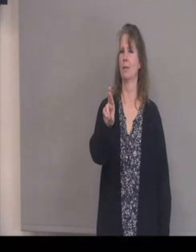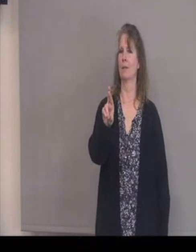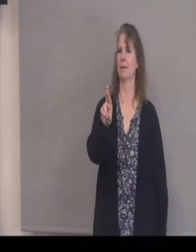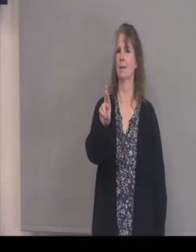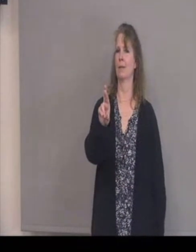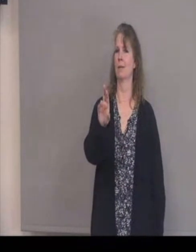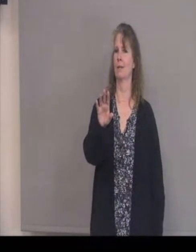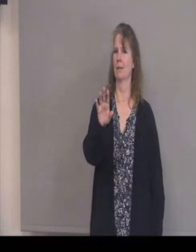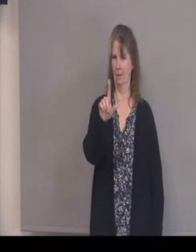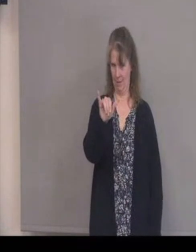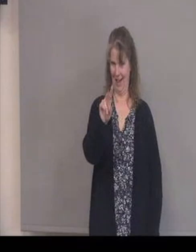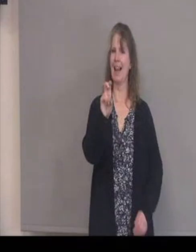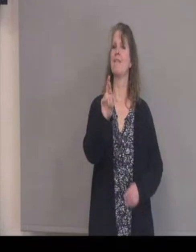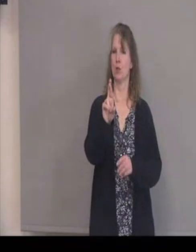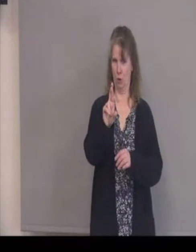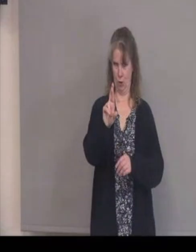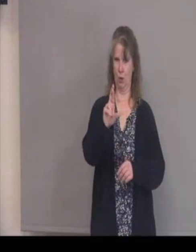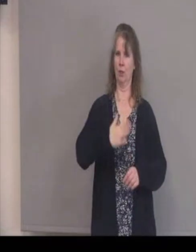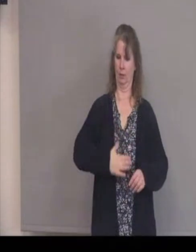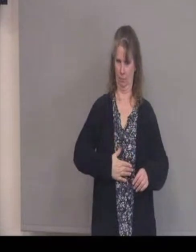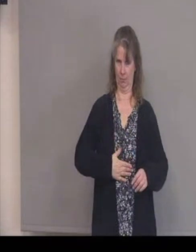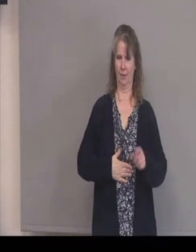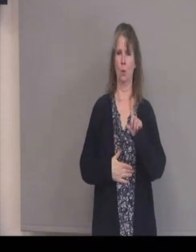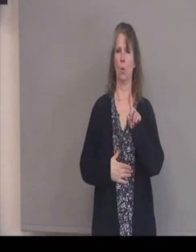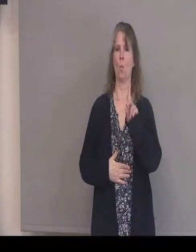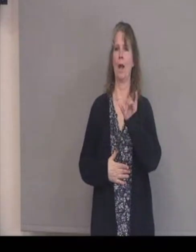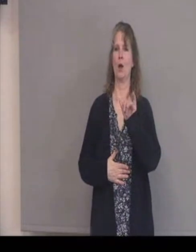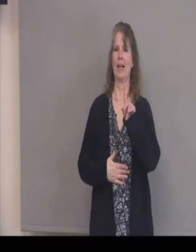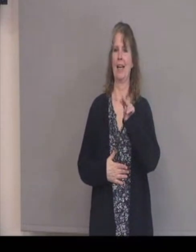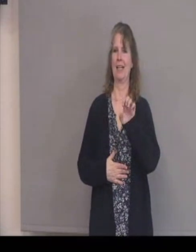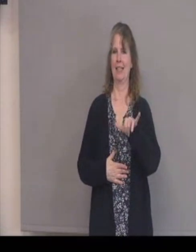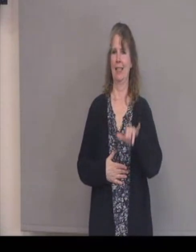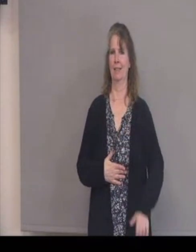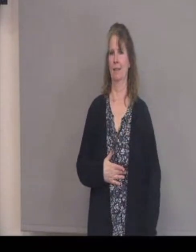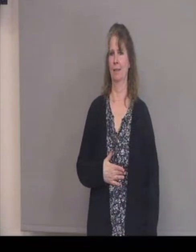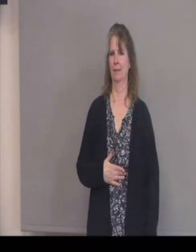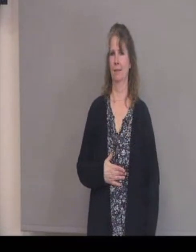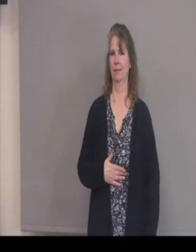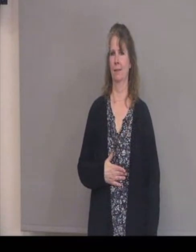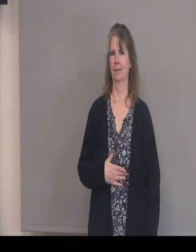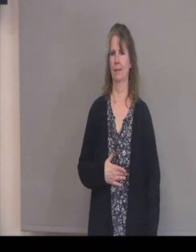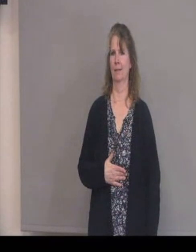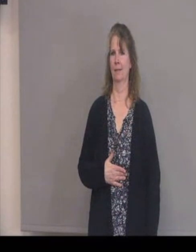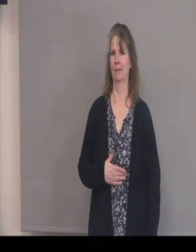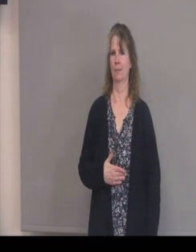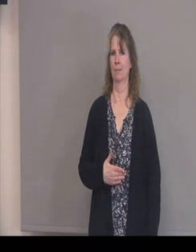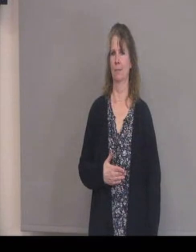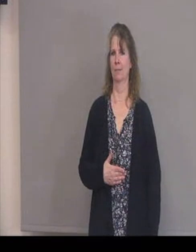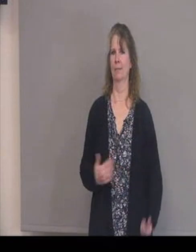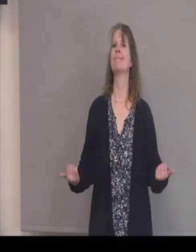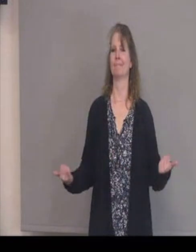Where is the liver? Uh-huh. Livers, and then where would the kidney be?